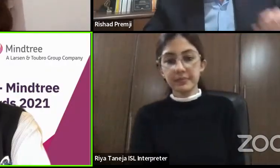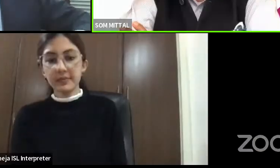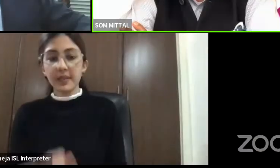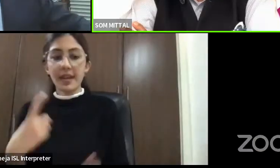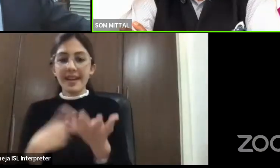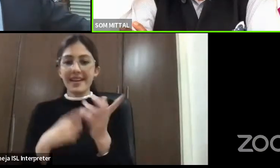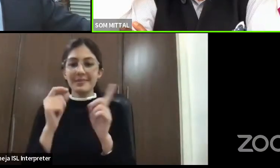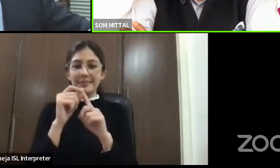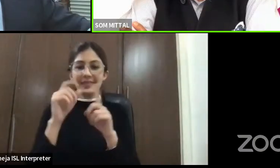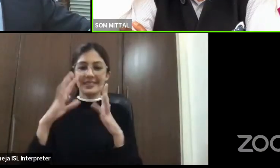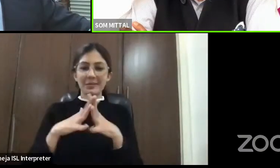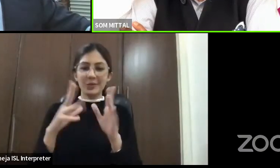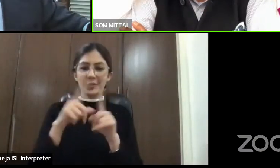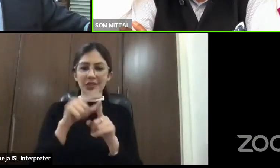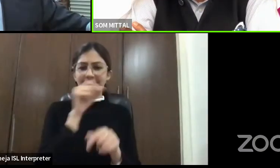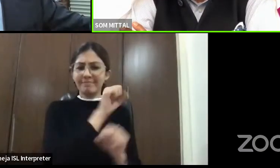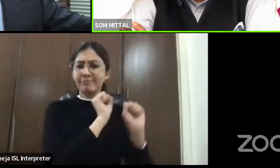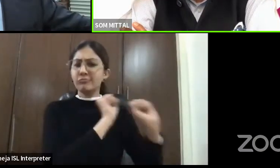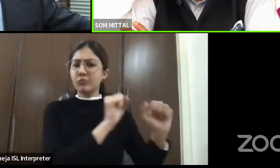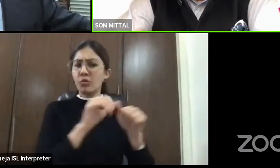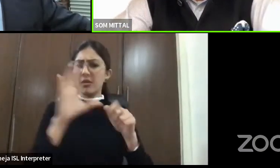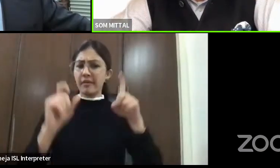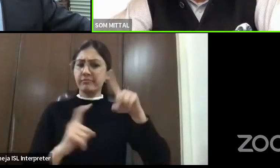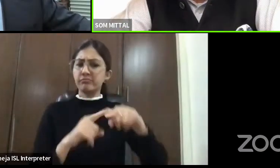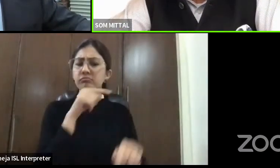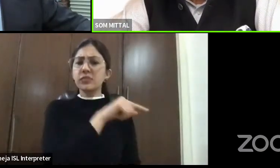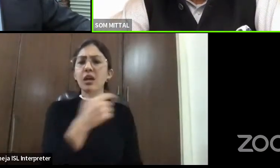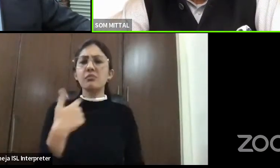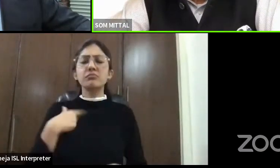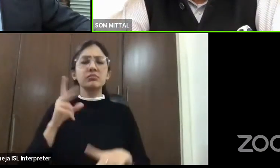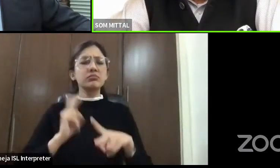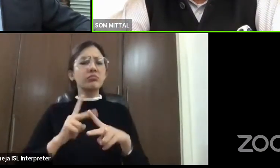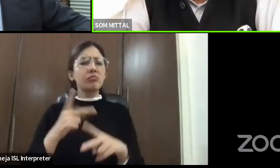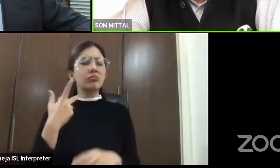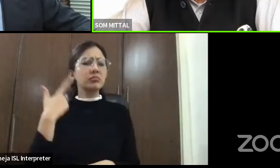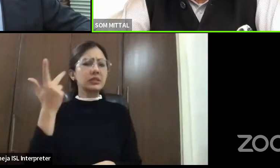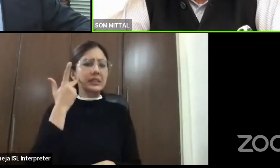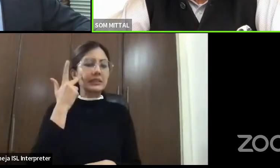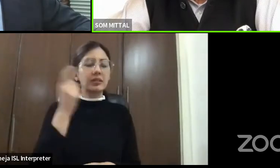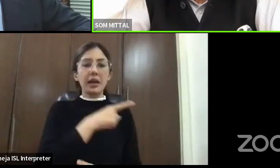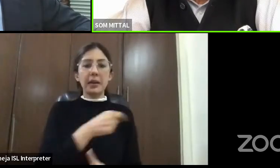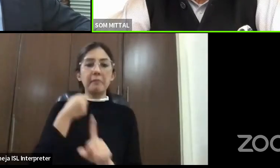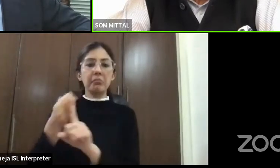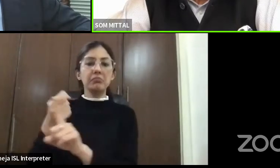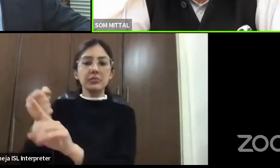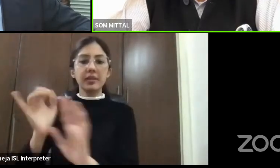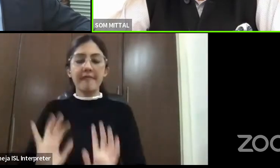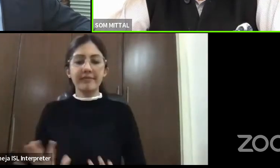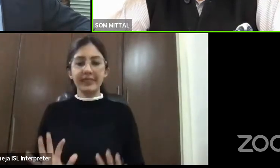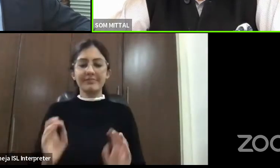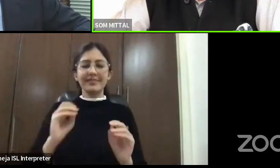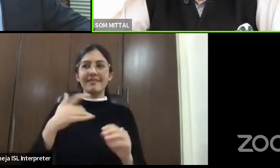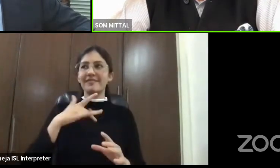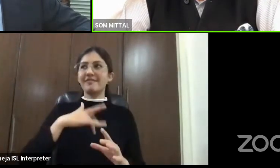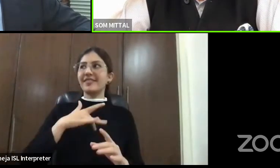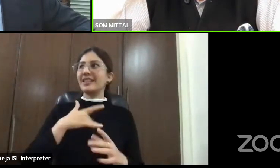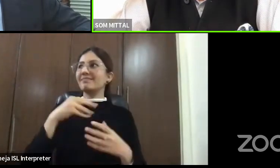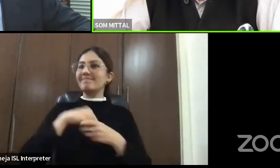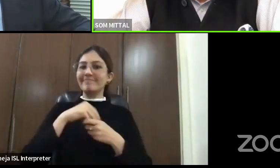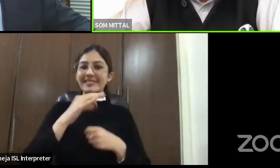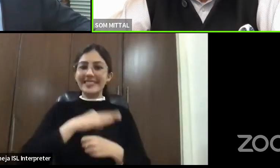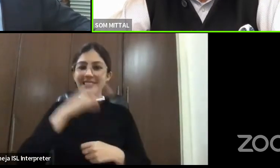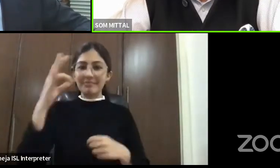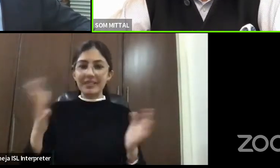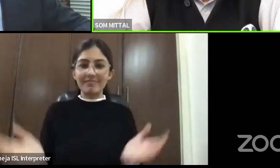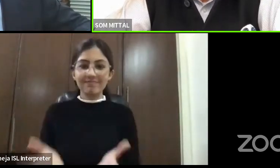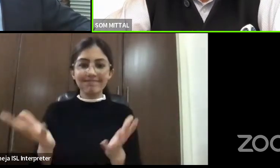this, but we're still, don't see the implementation both in letter and spirit yet. So,